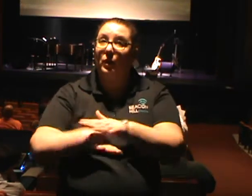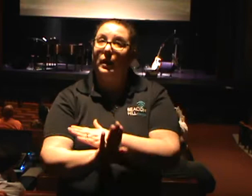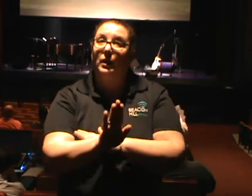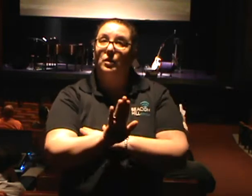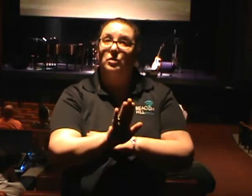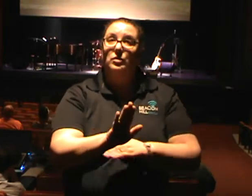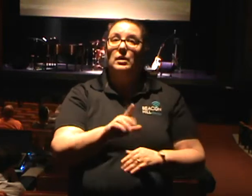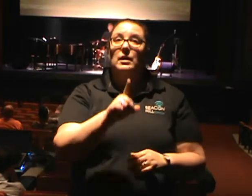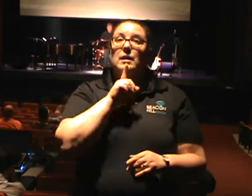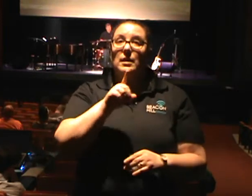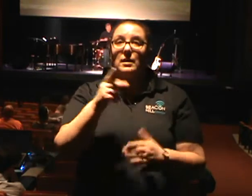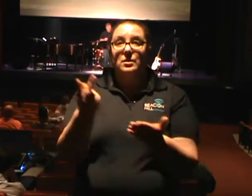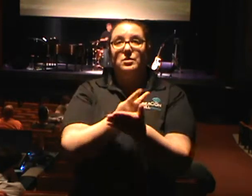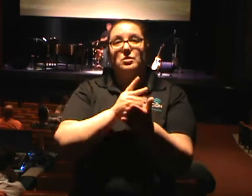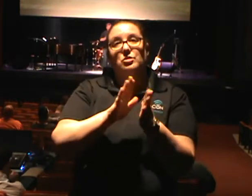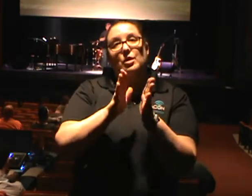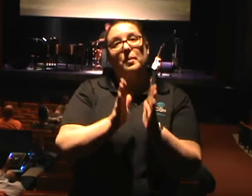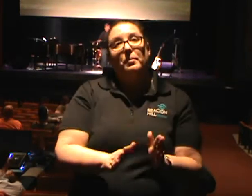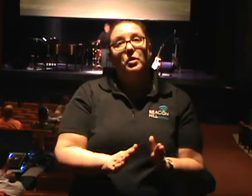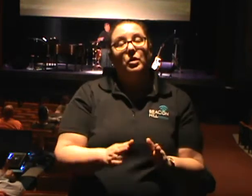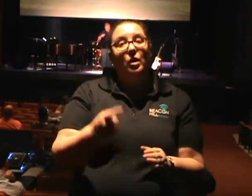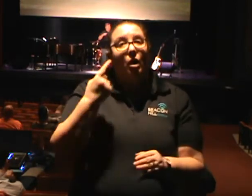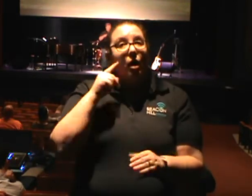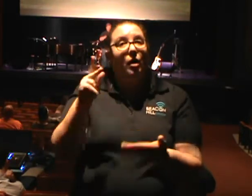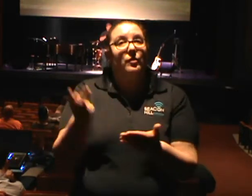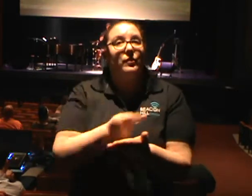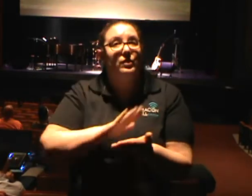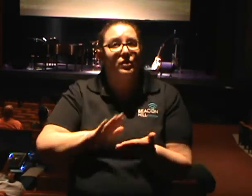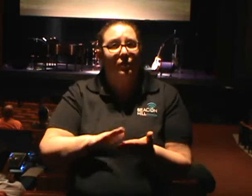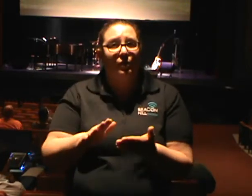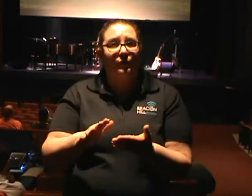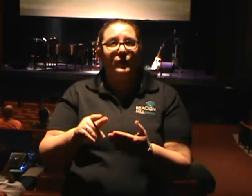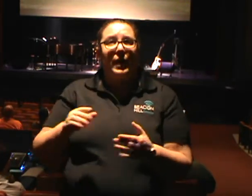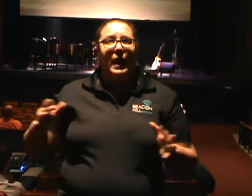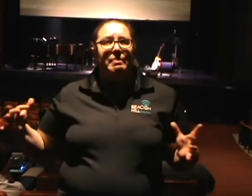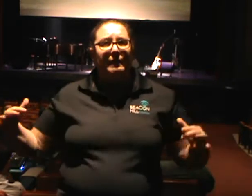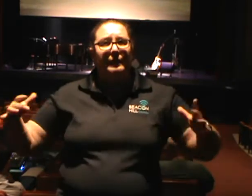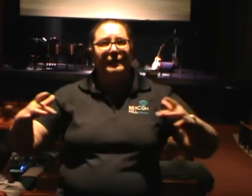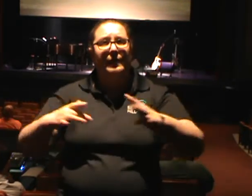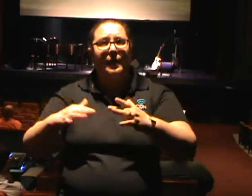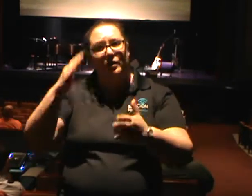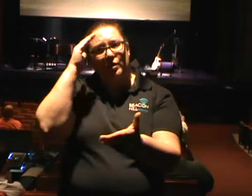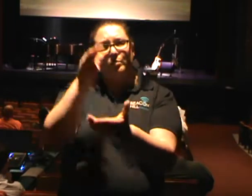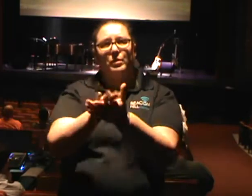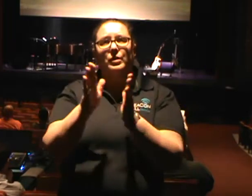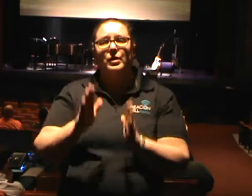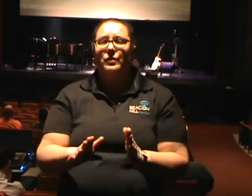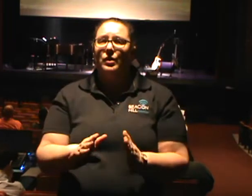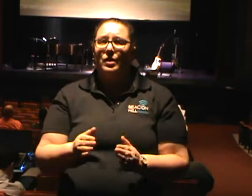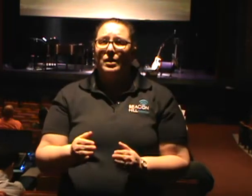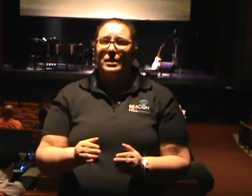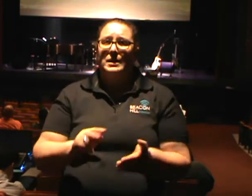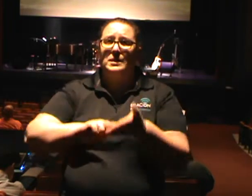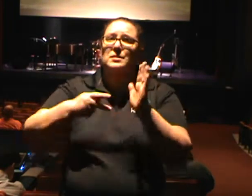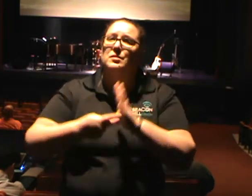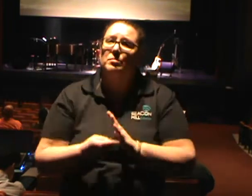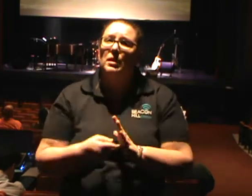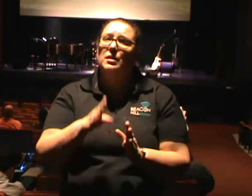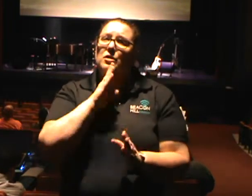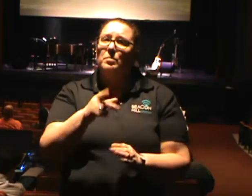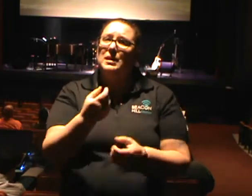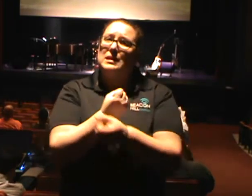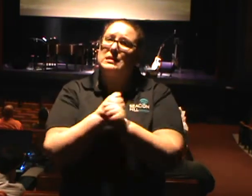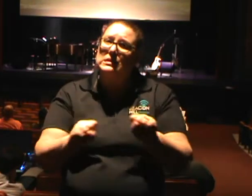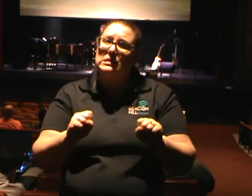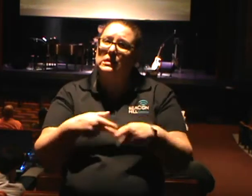shepherd of the sheep. You know the gathering of believers is meant to be a safe place. You know that? The gathering of the believers is